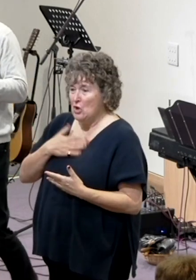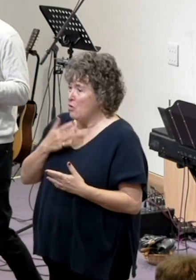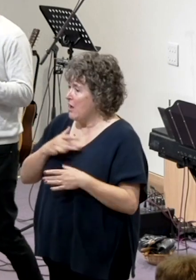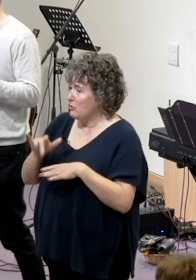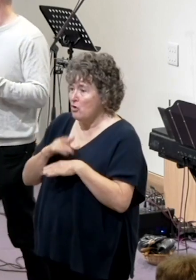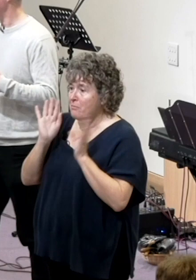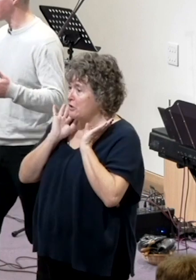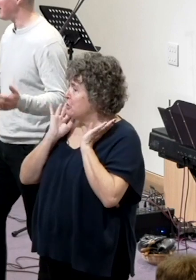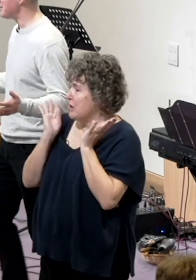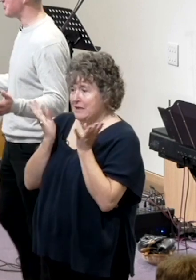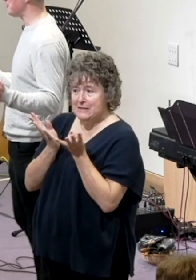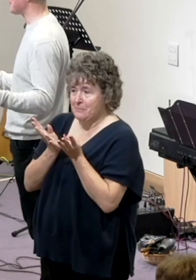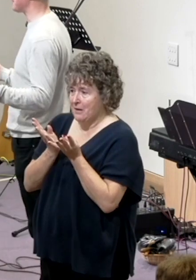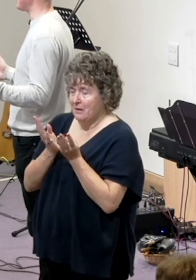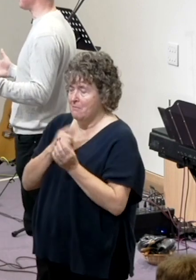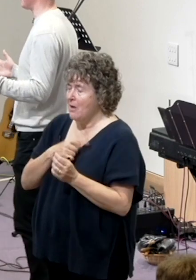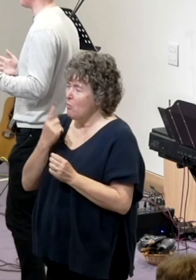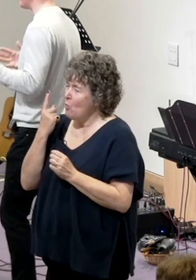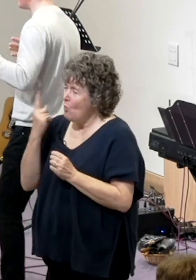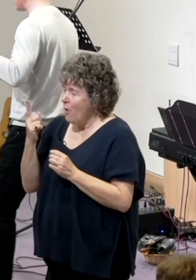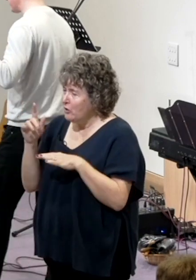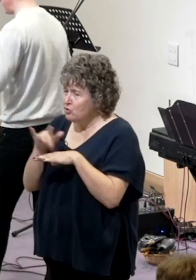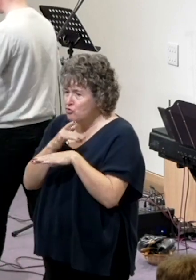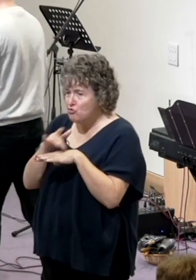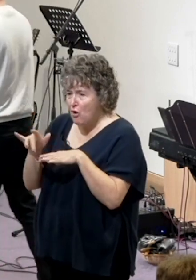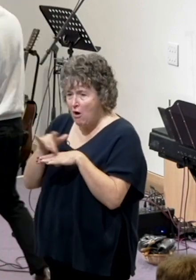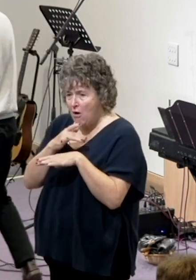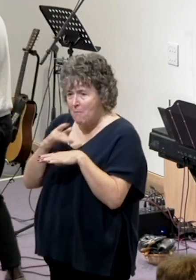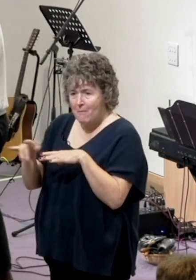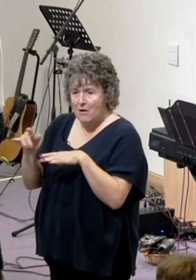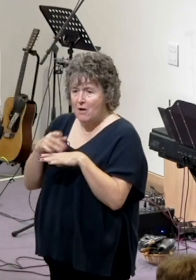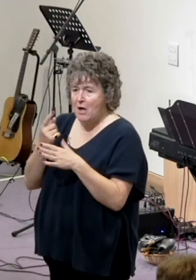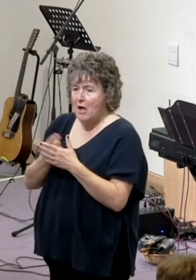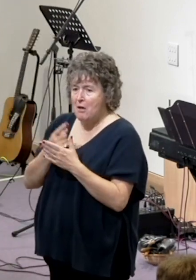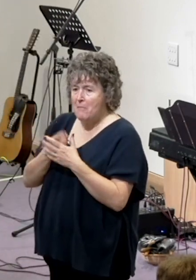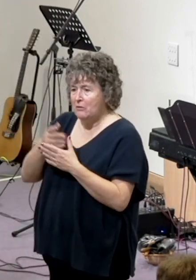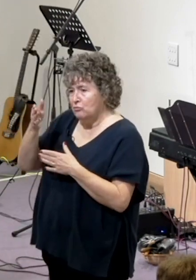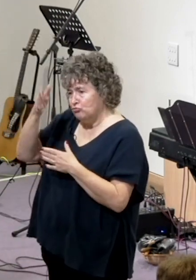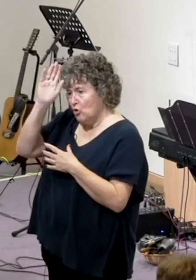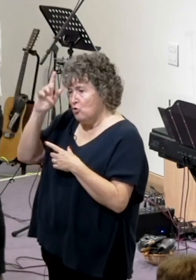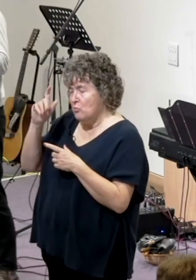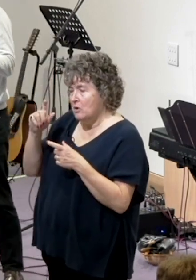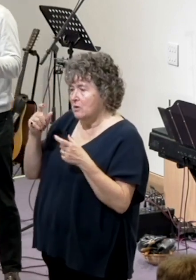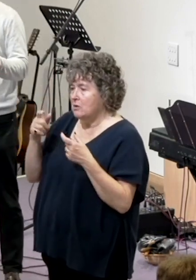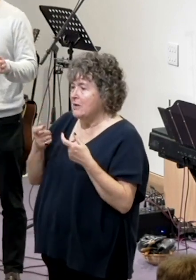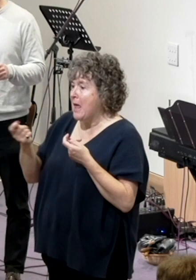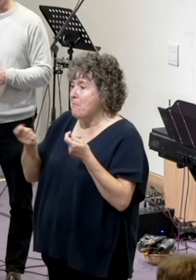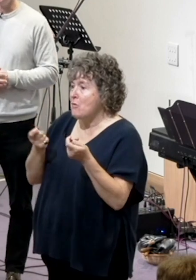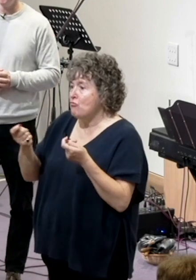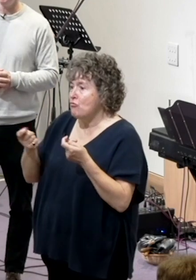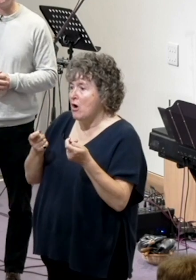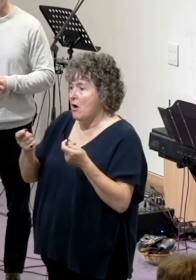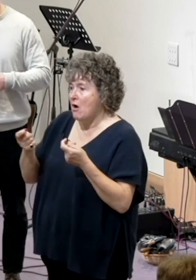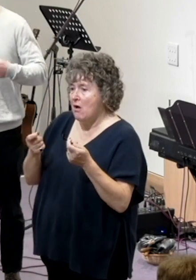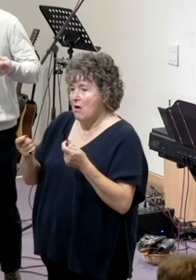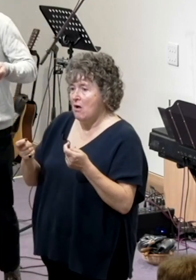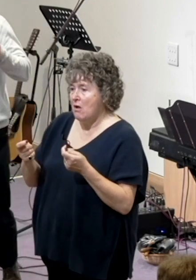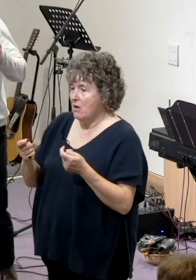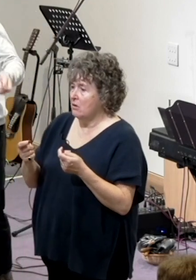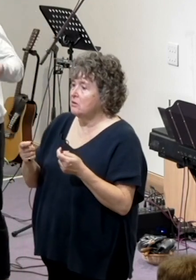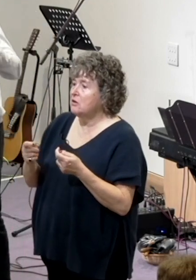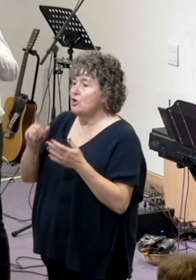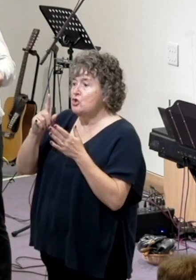even I know that in his play Julius Caesar, one of the most famous lines is when he says, "Et tu, Brute," which